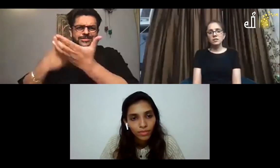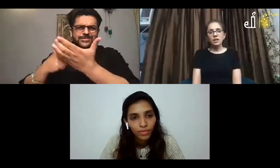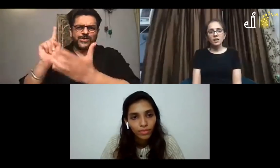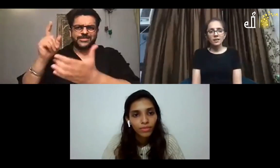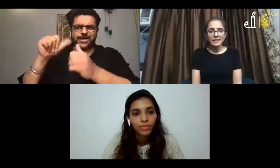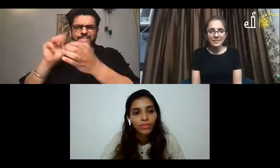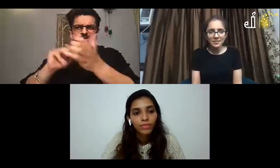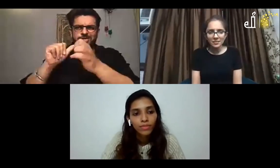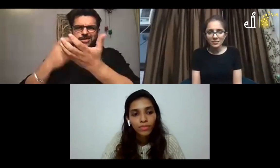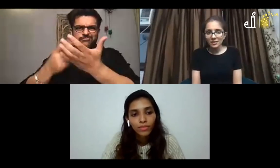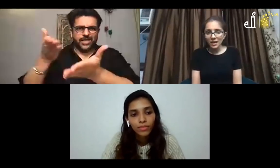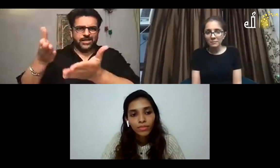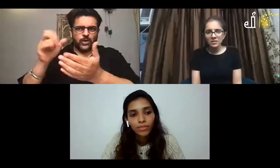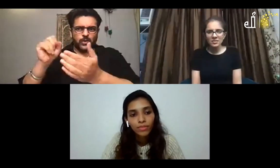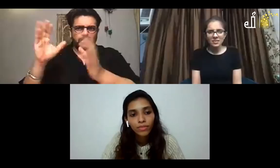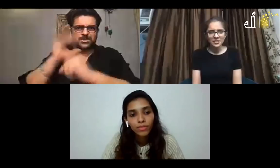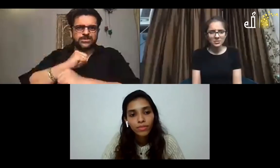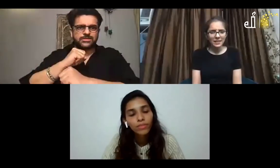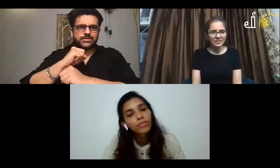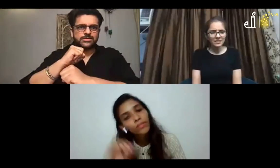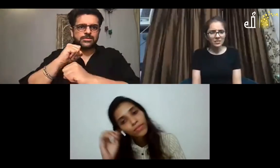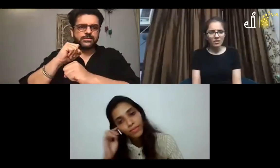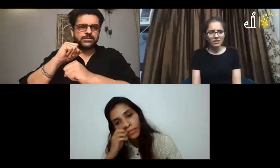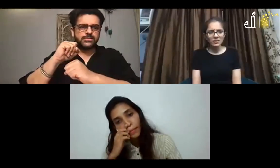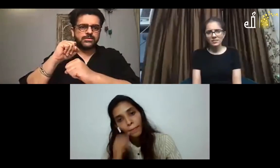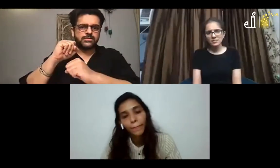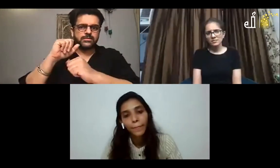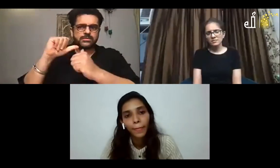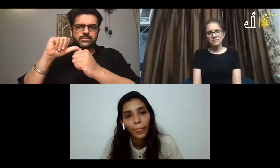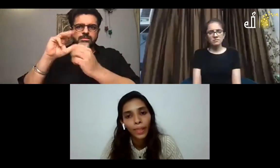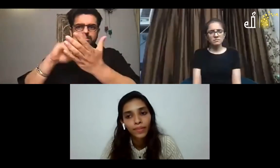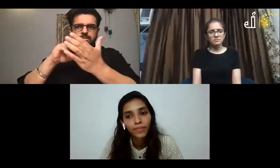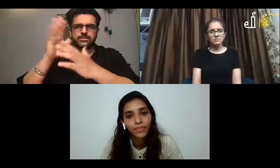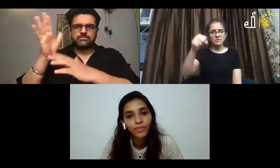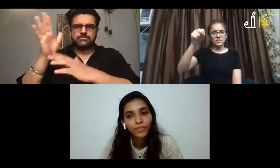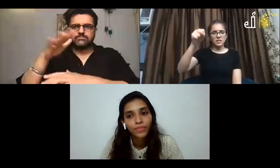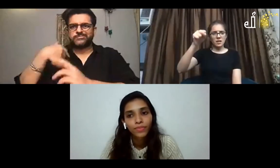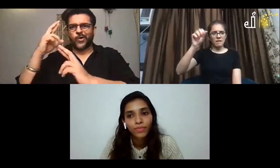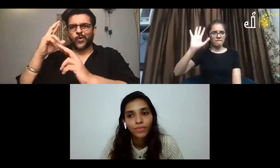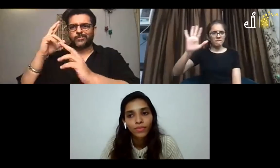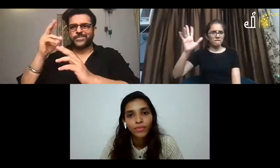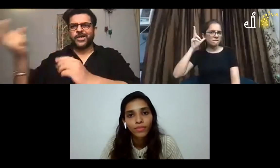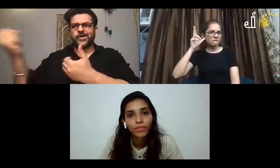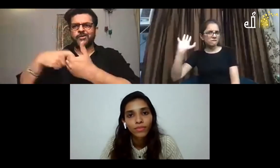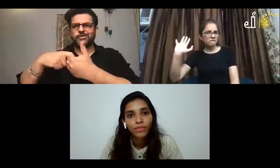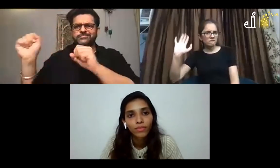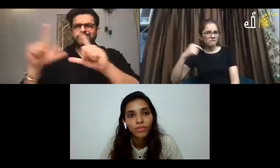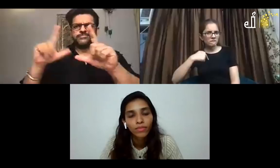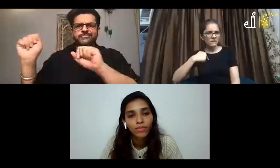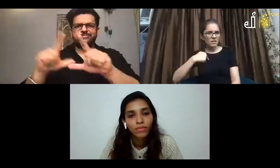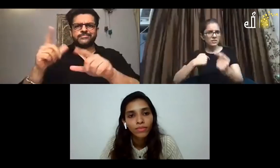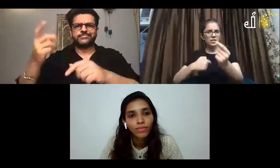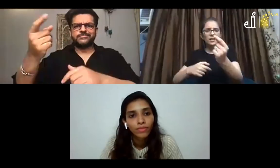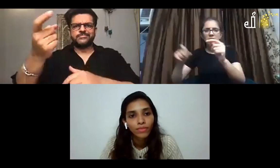Yeah. I think, Amar, are you there? Yeah. I just heard what she told, and I agree to it